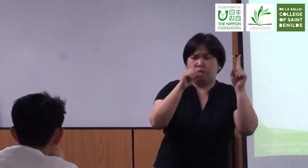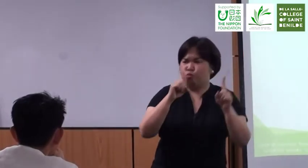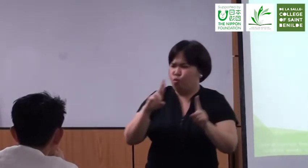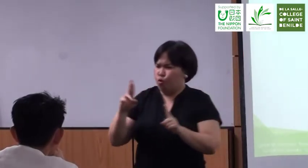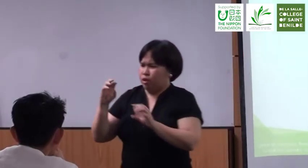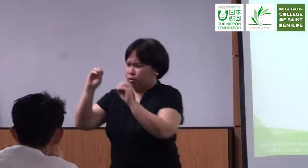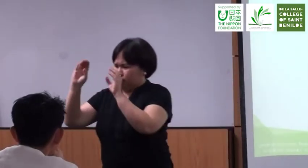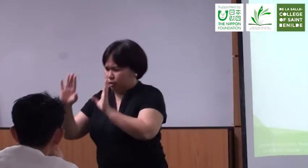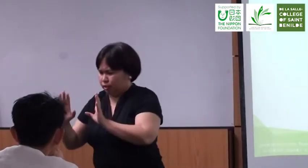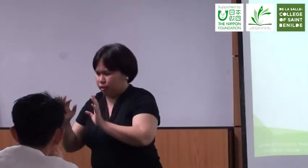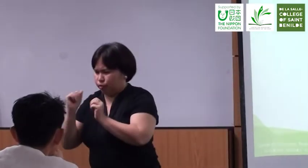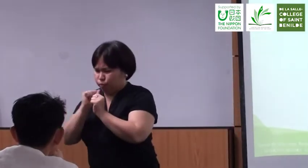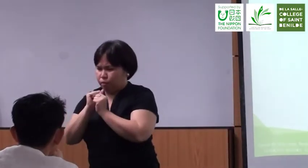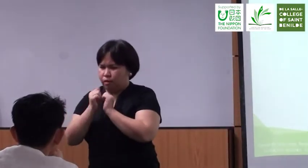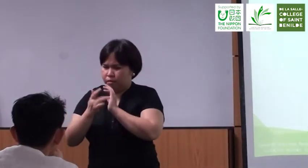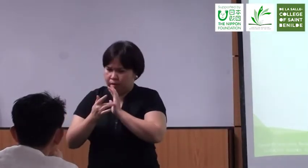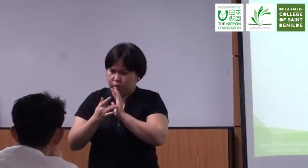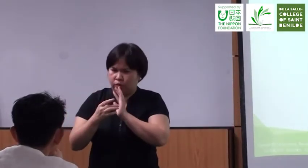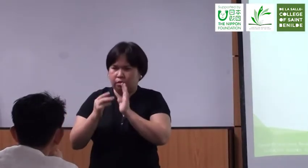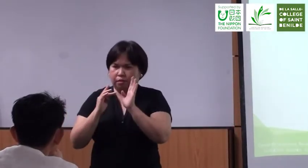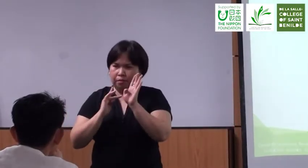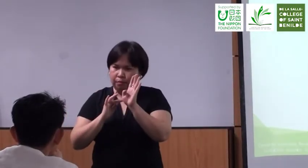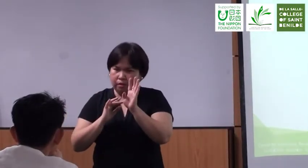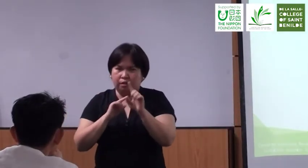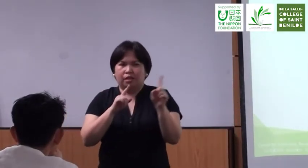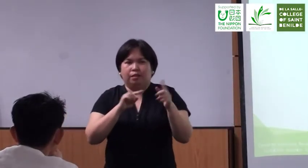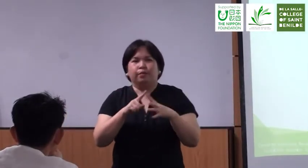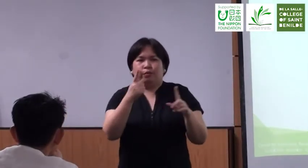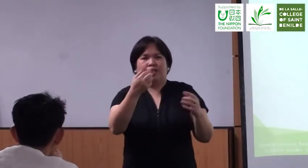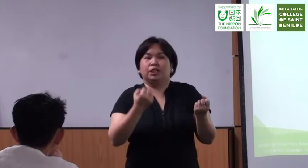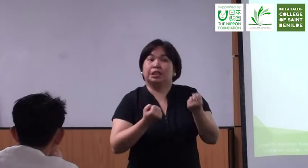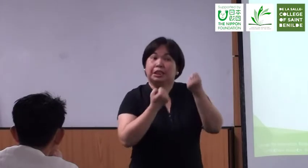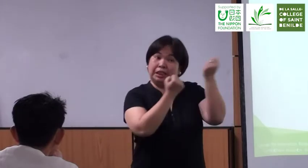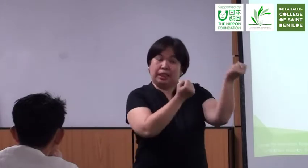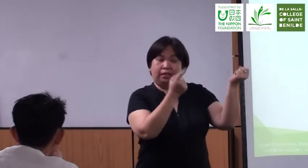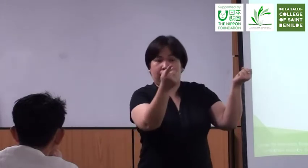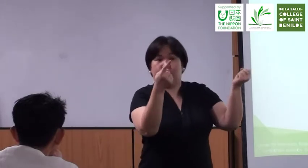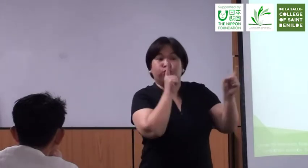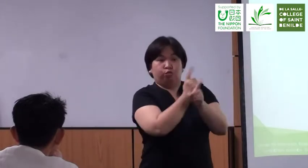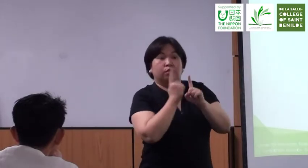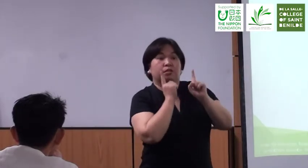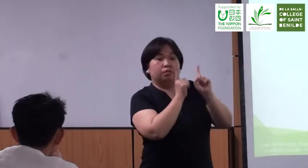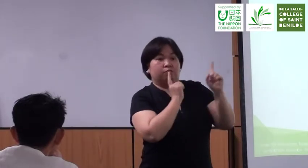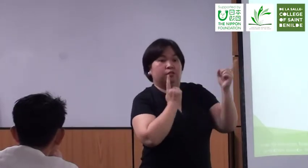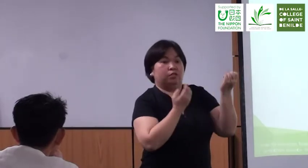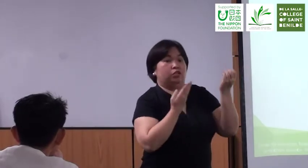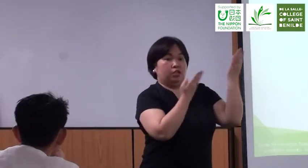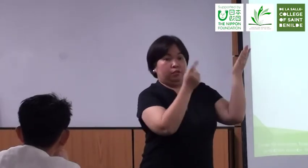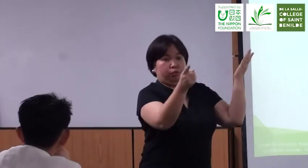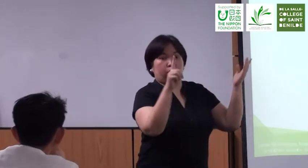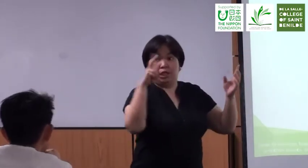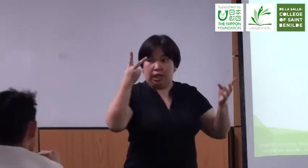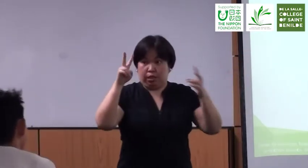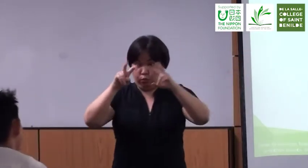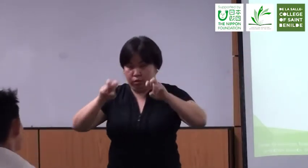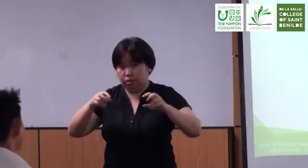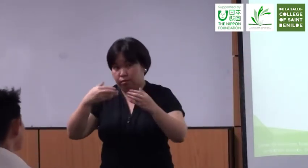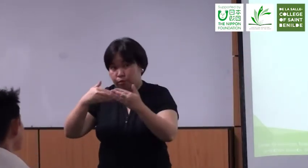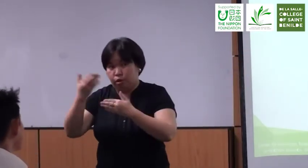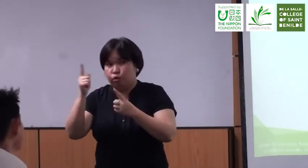yung i-suggest ko. For sa second research, I suggest to do two groups. One